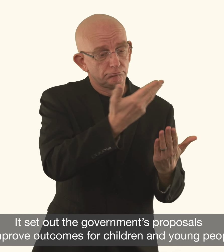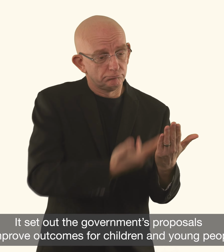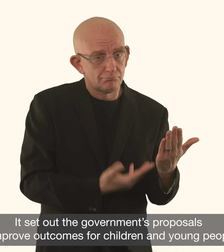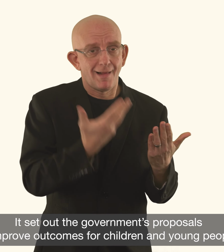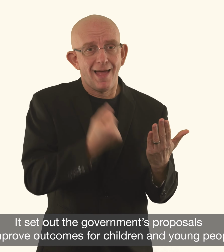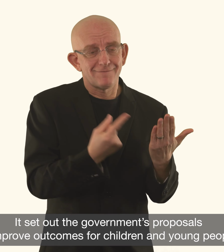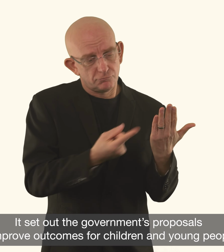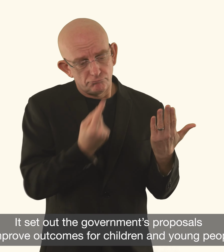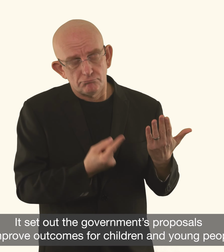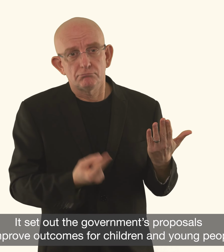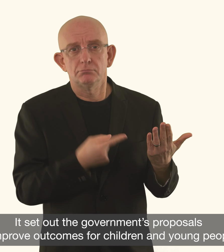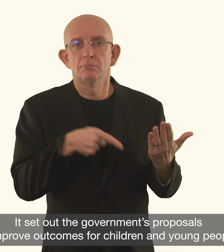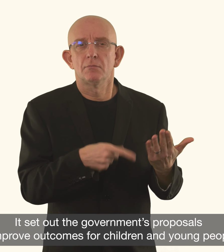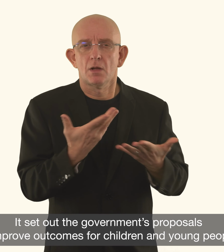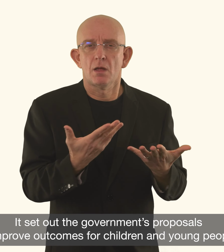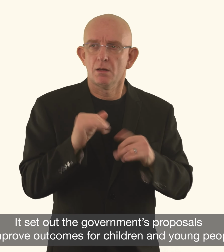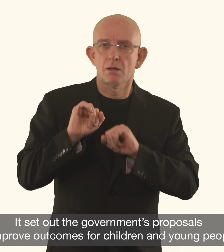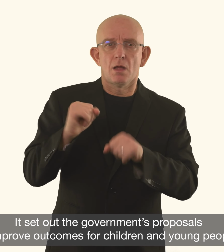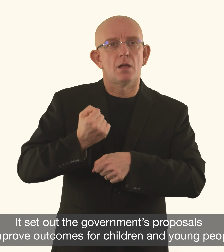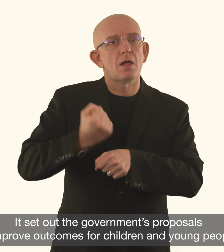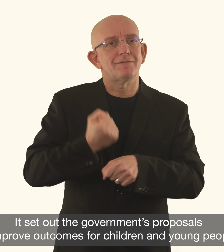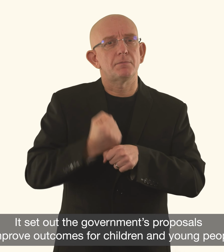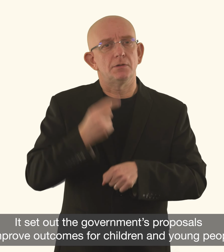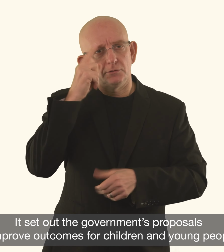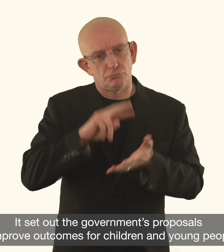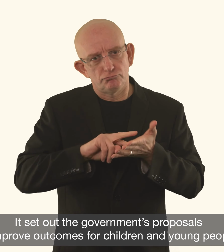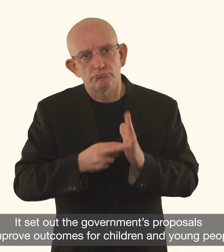It set out the Government's proposals to improve outcomes for children and young people.